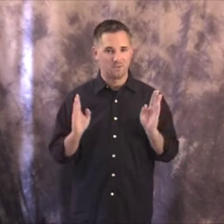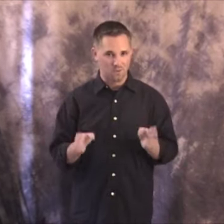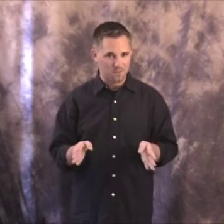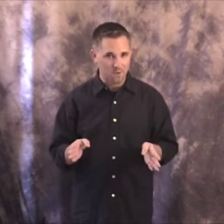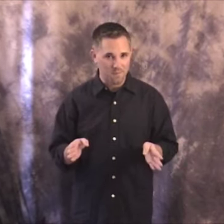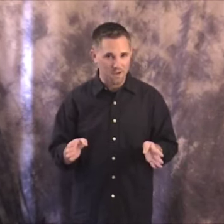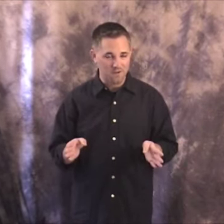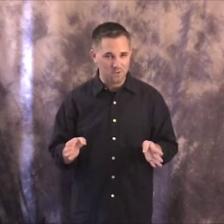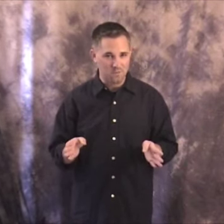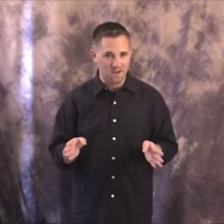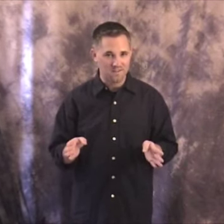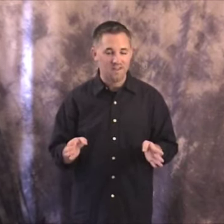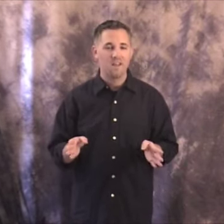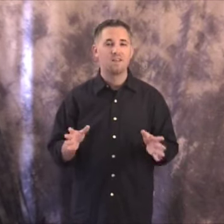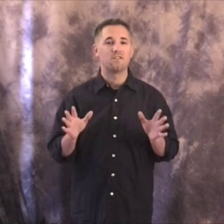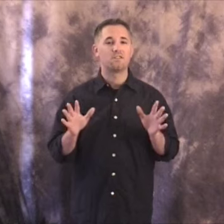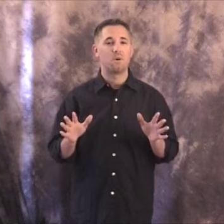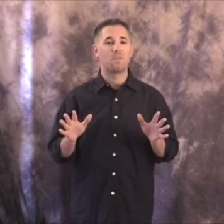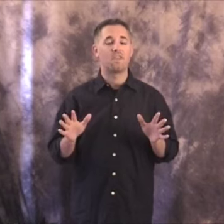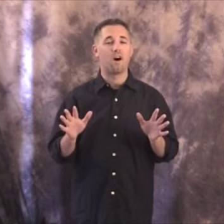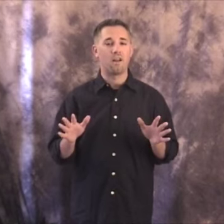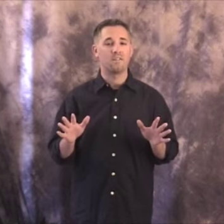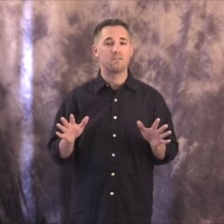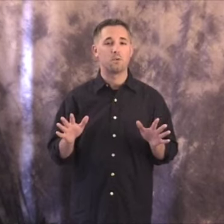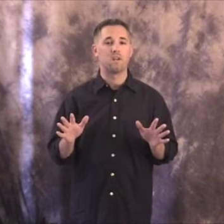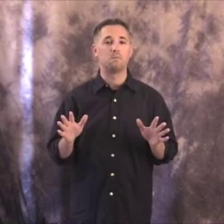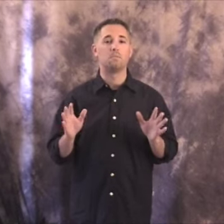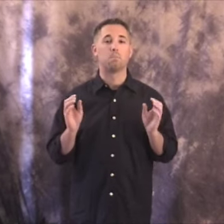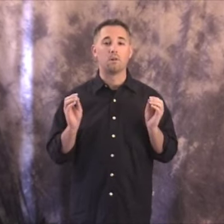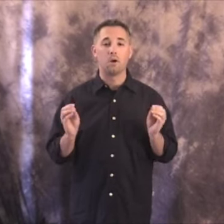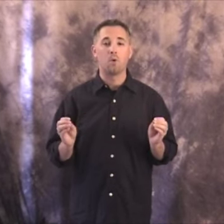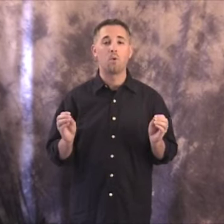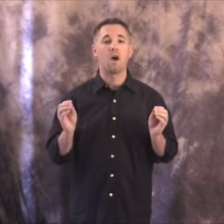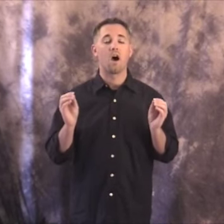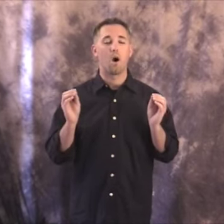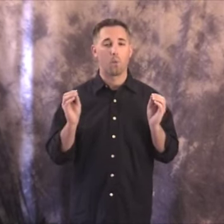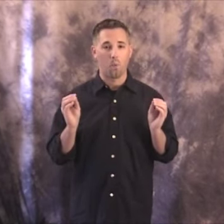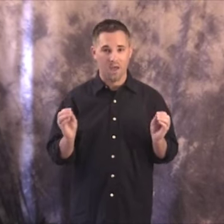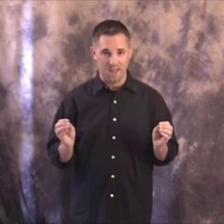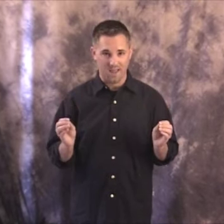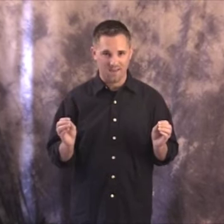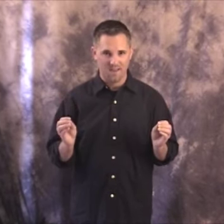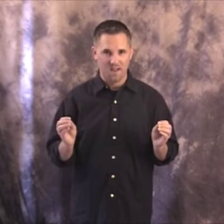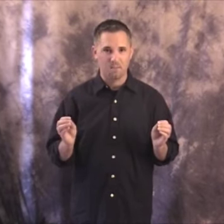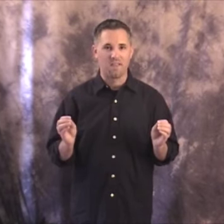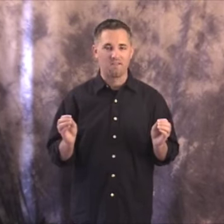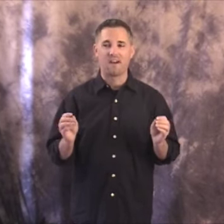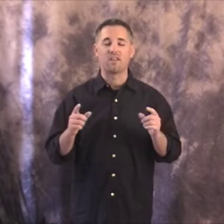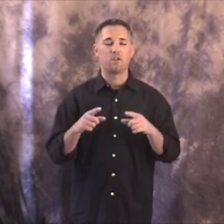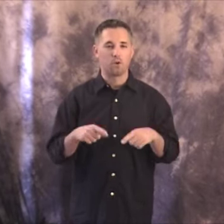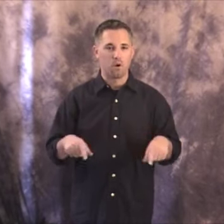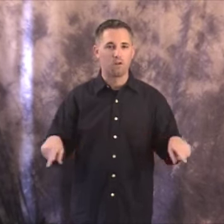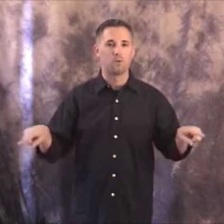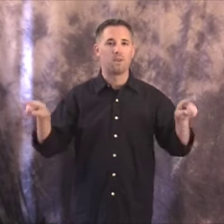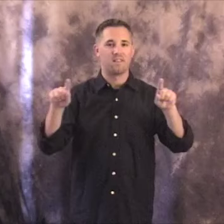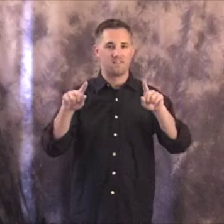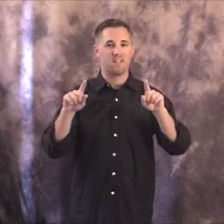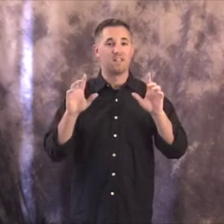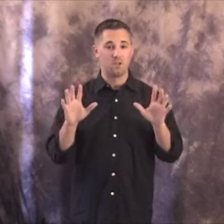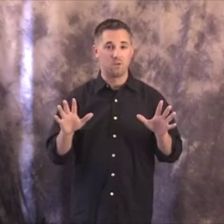Don't sweat about it too much. Just know that the audience is going to be blown away by the fact that you're all doing this in